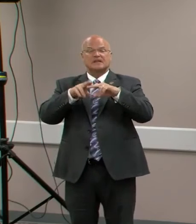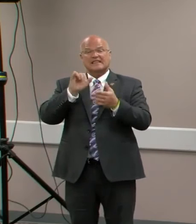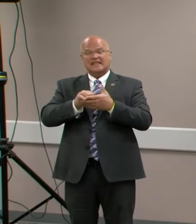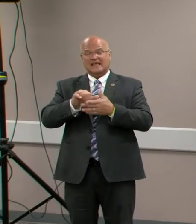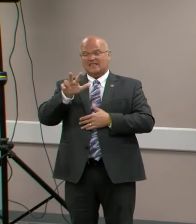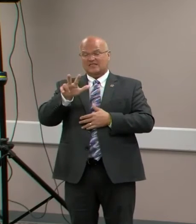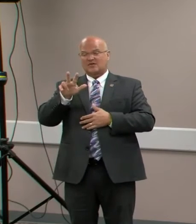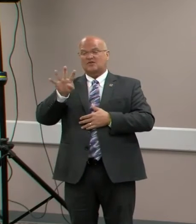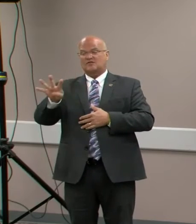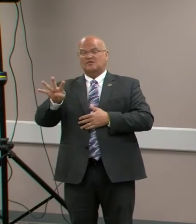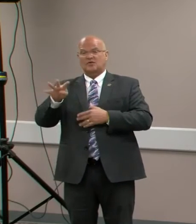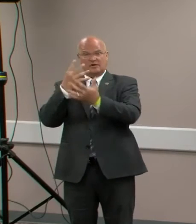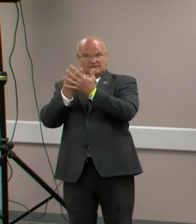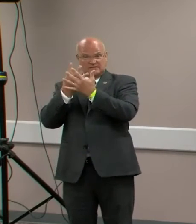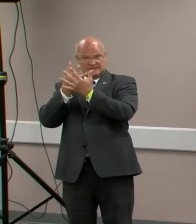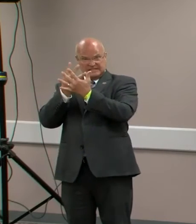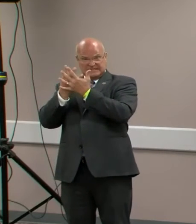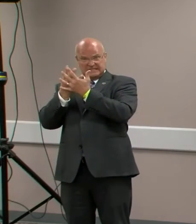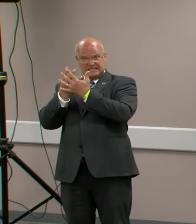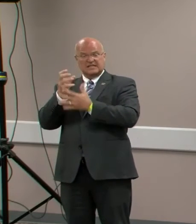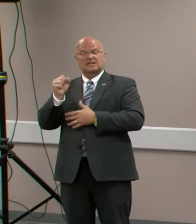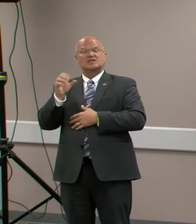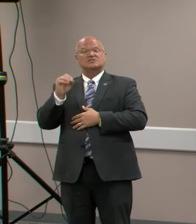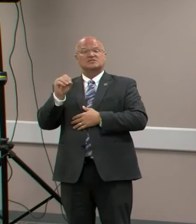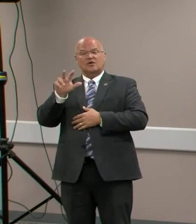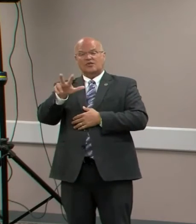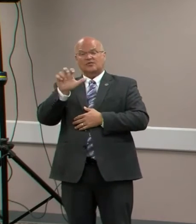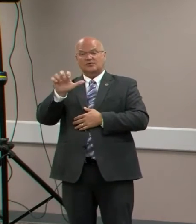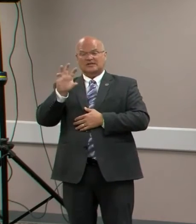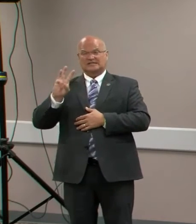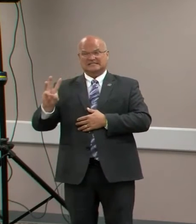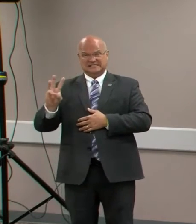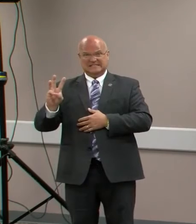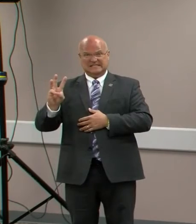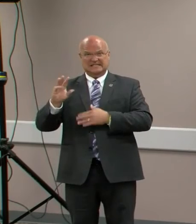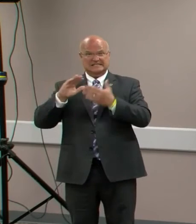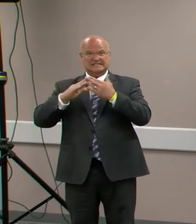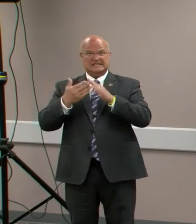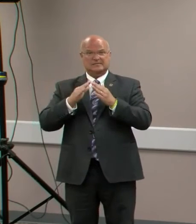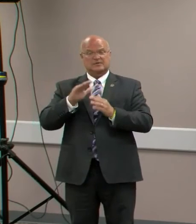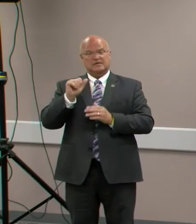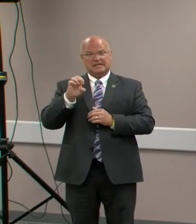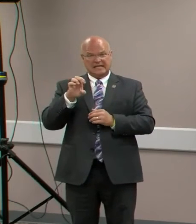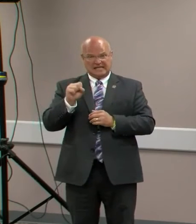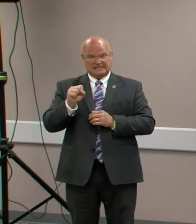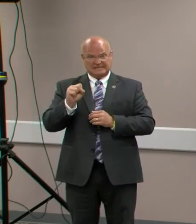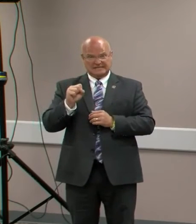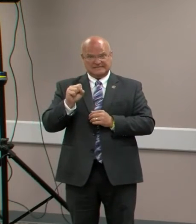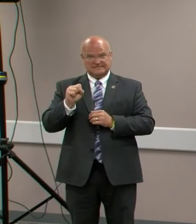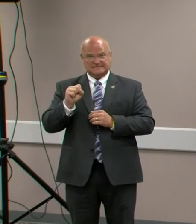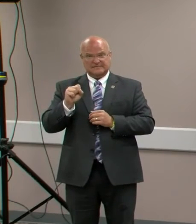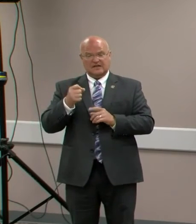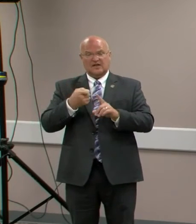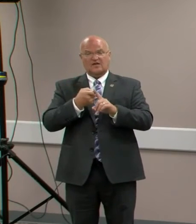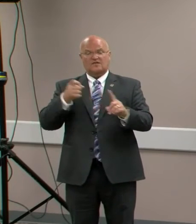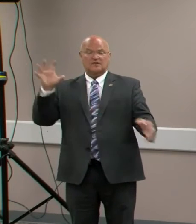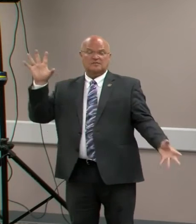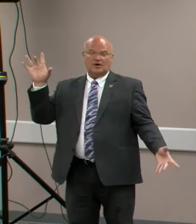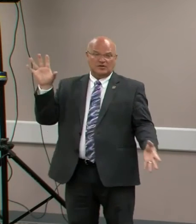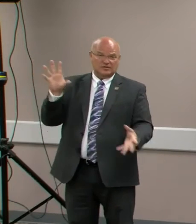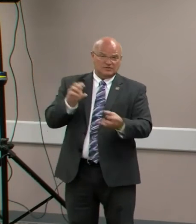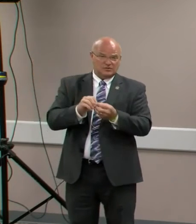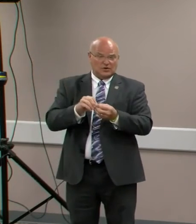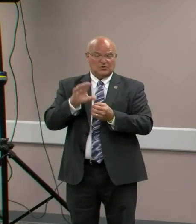those, 34 were in correctional facilities, so 306 were community cases. And of our